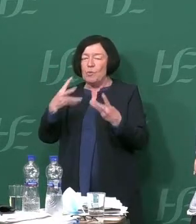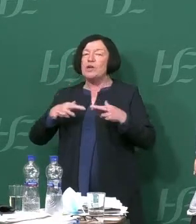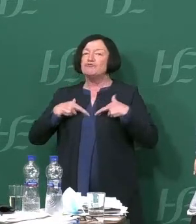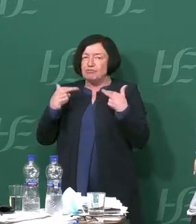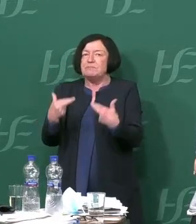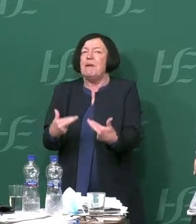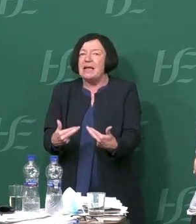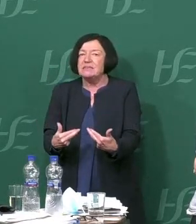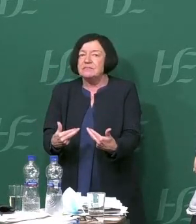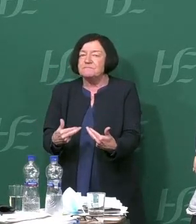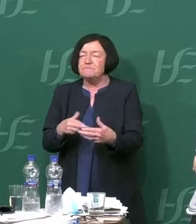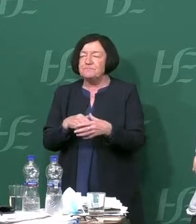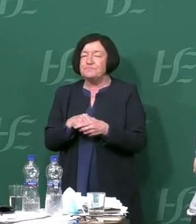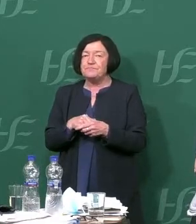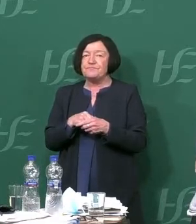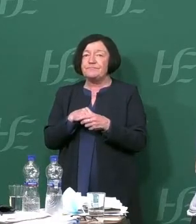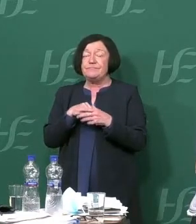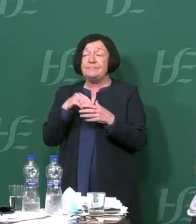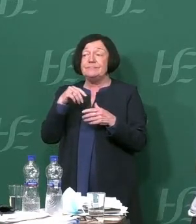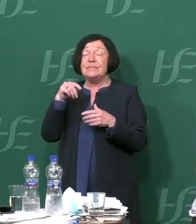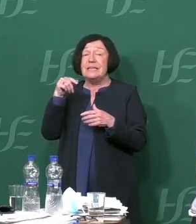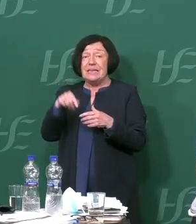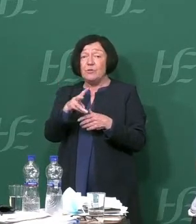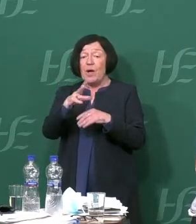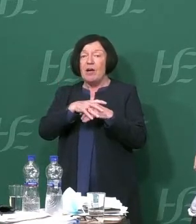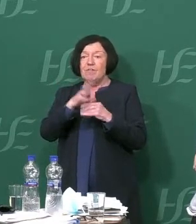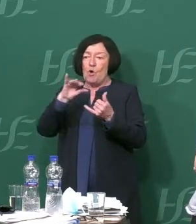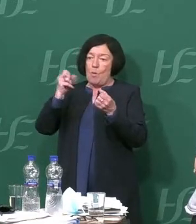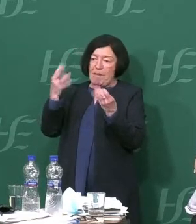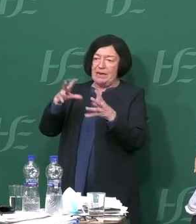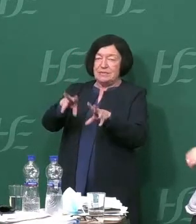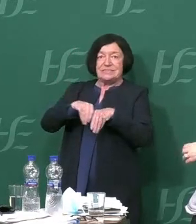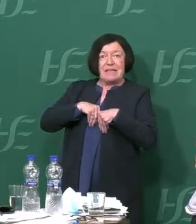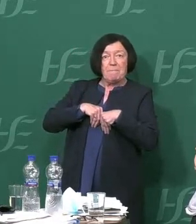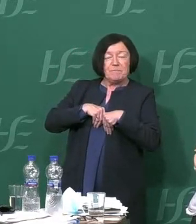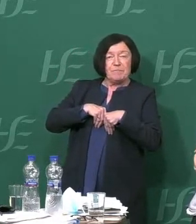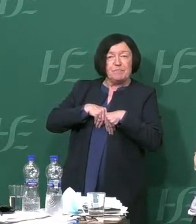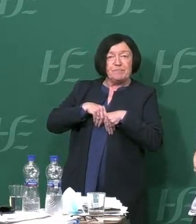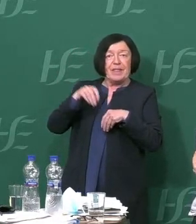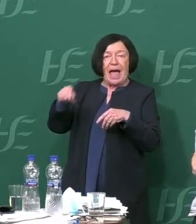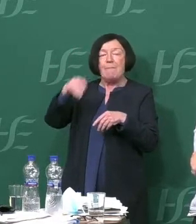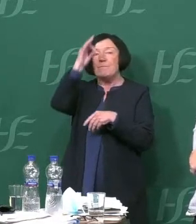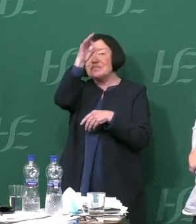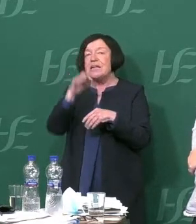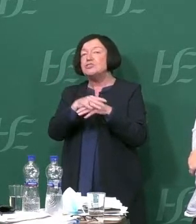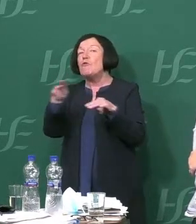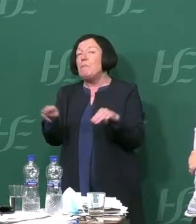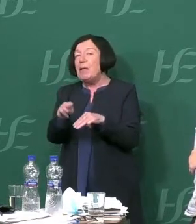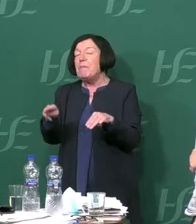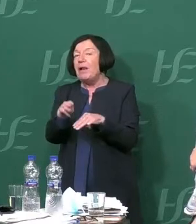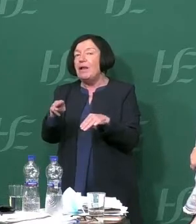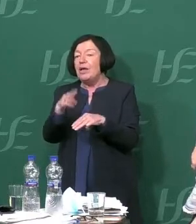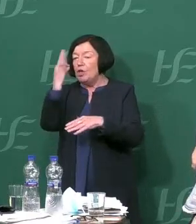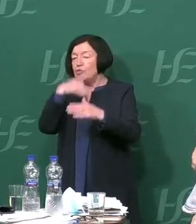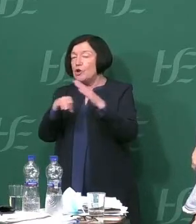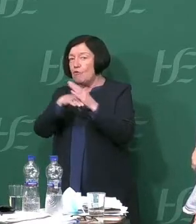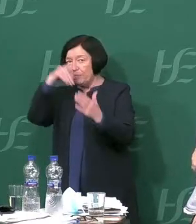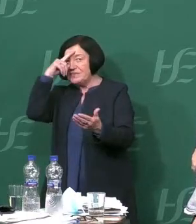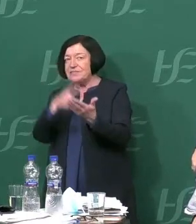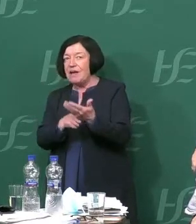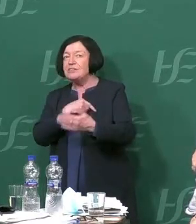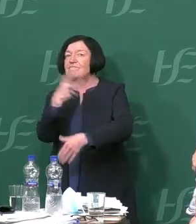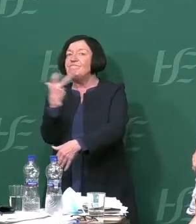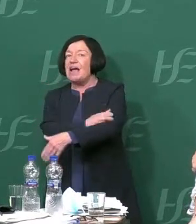that and go through that. So it is a function of uptake, and it's a function of the percentage of population who government decide to